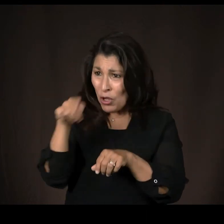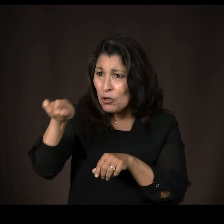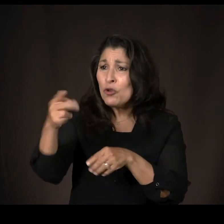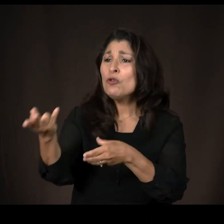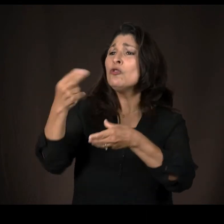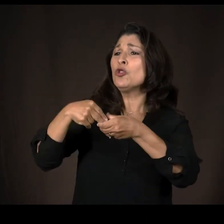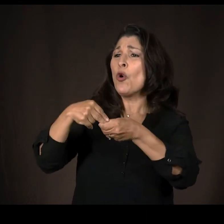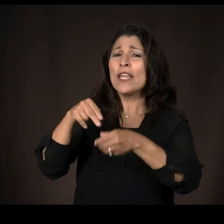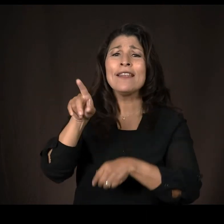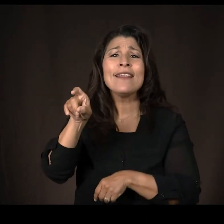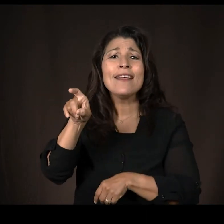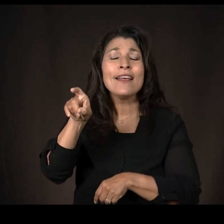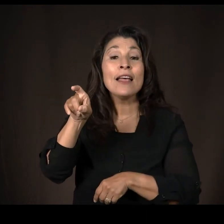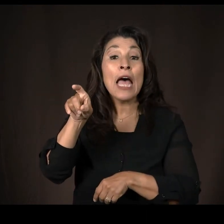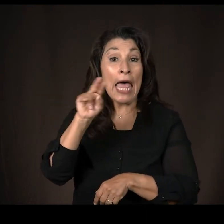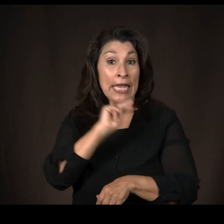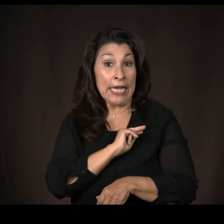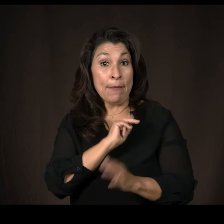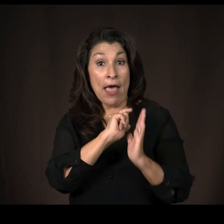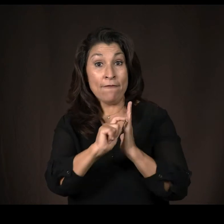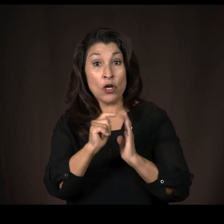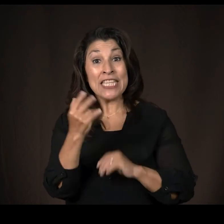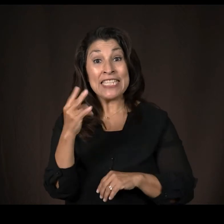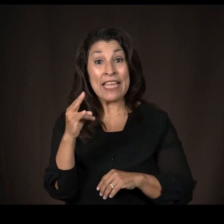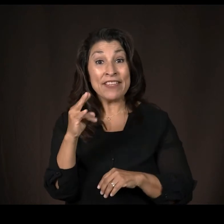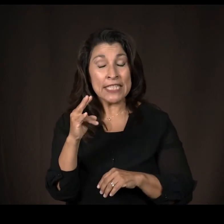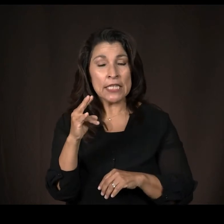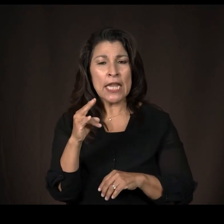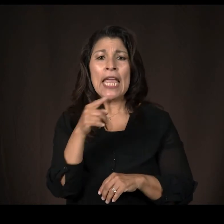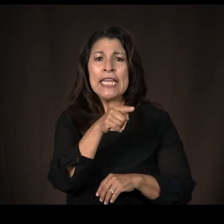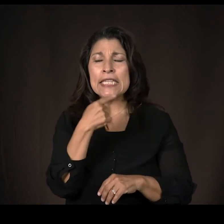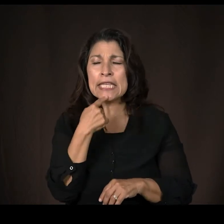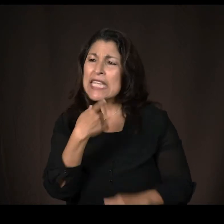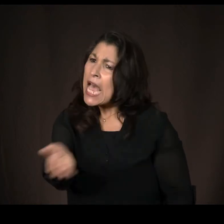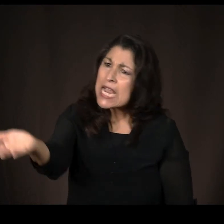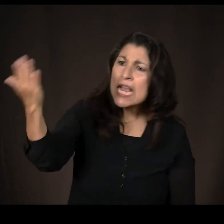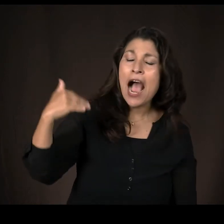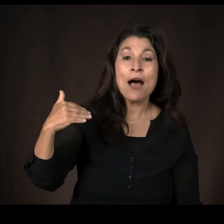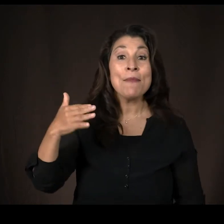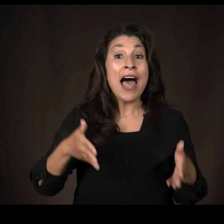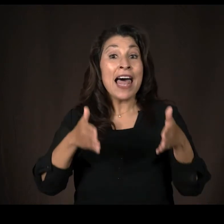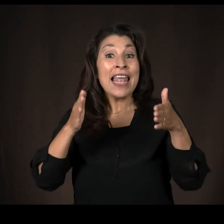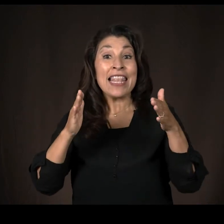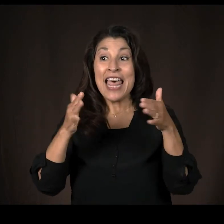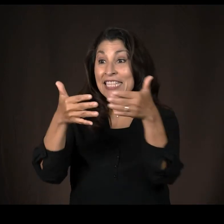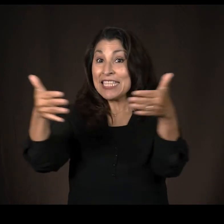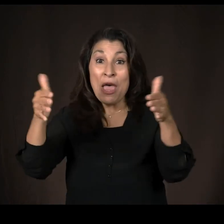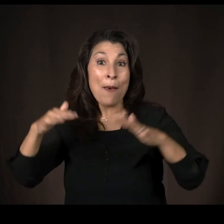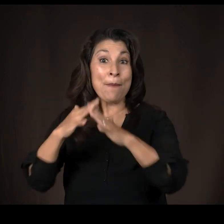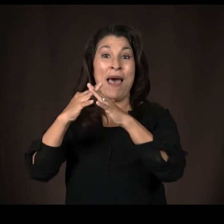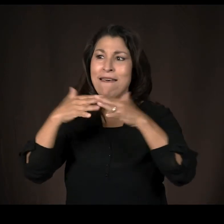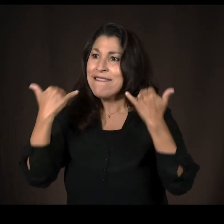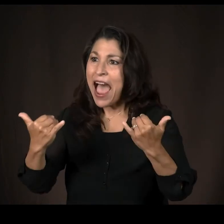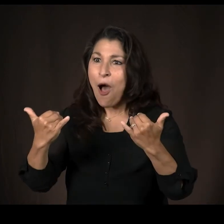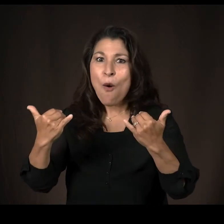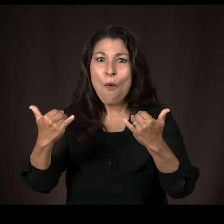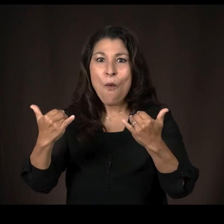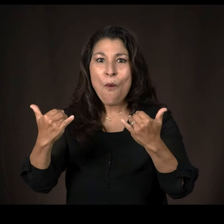dream? Nehemiah verse 17, Nehemiah says, come, let's rebuild the wall